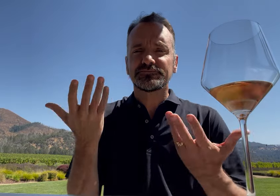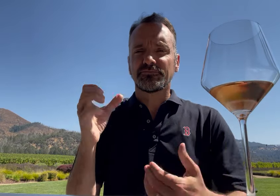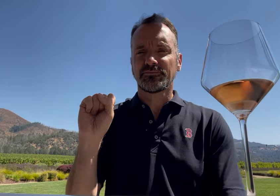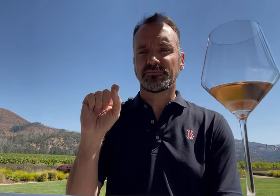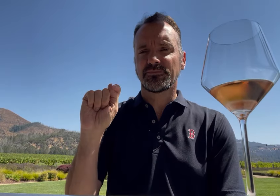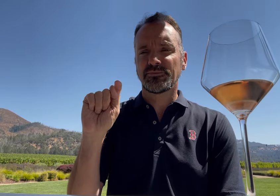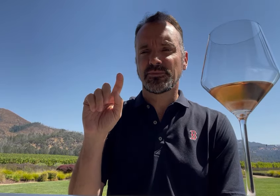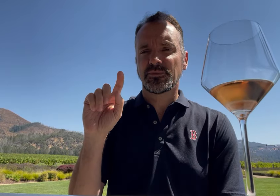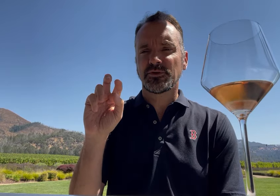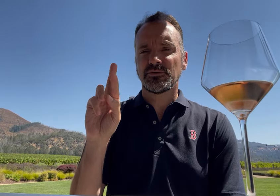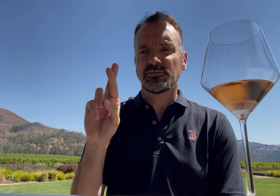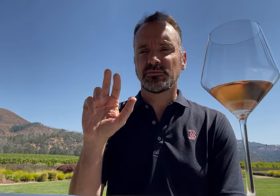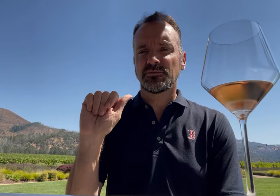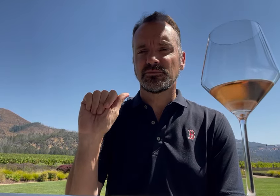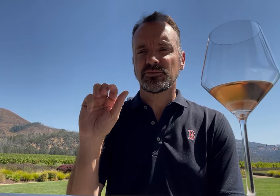It has the smell of